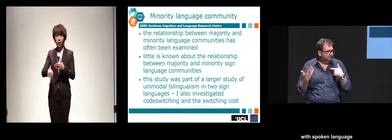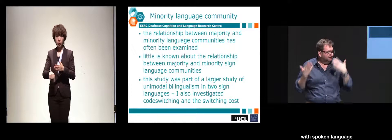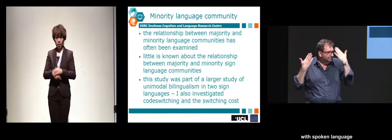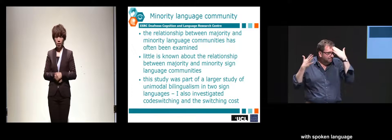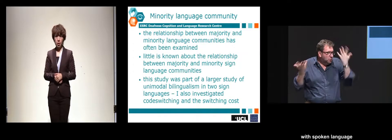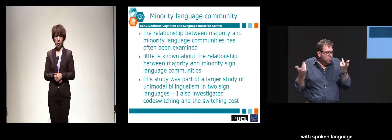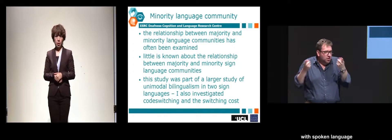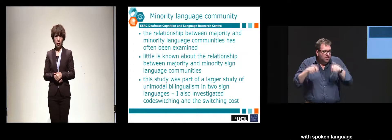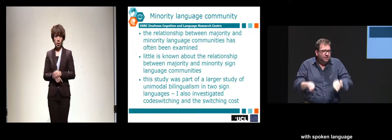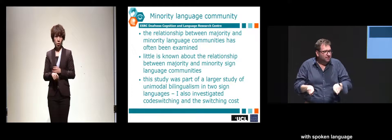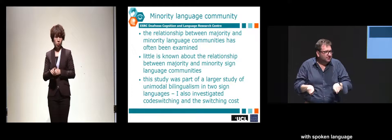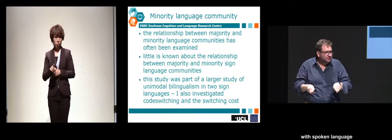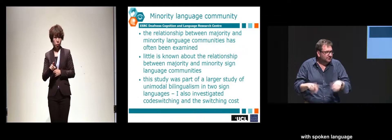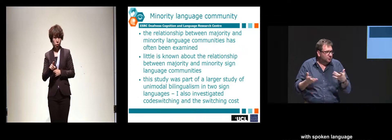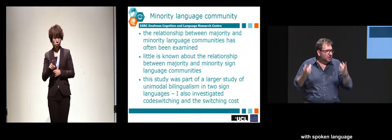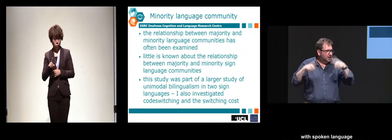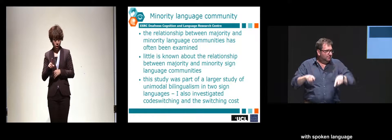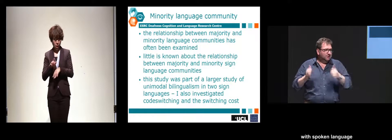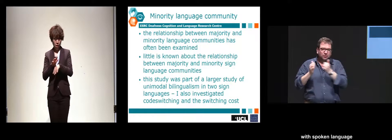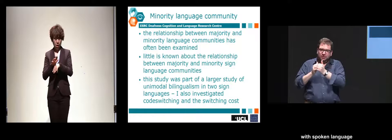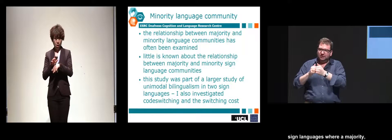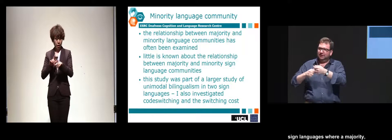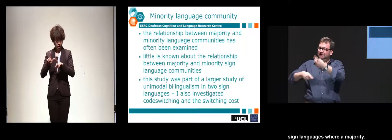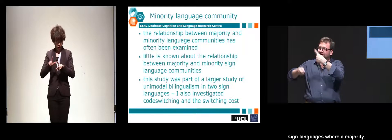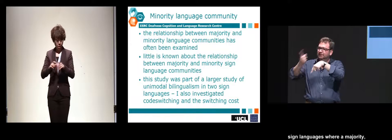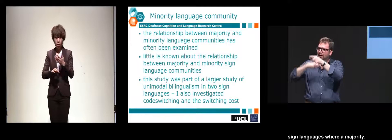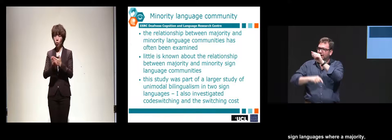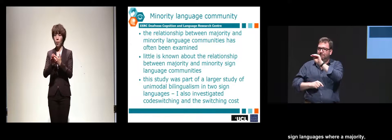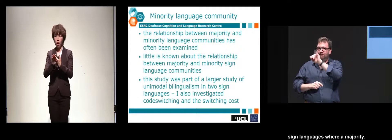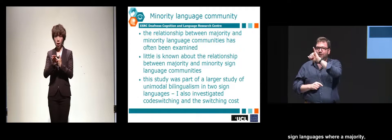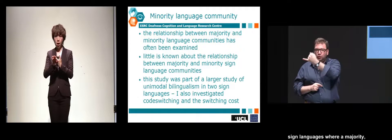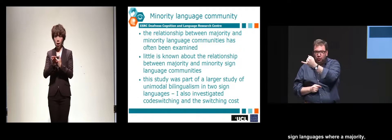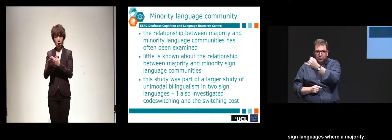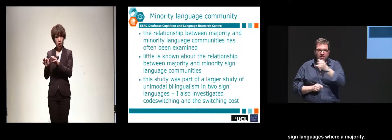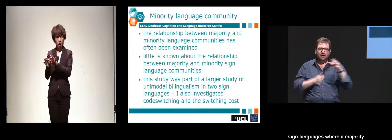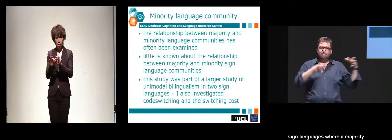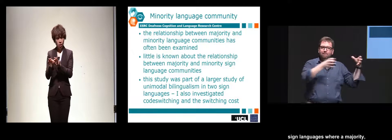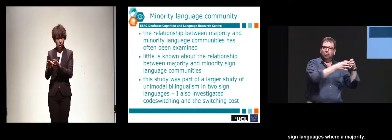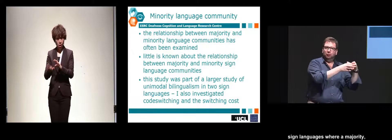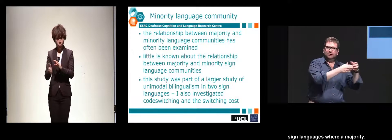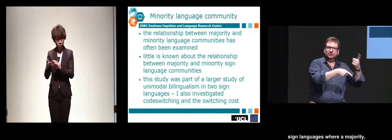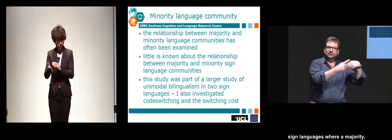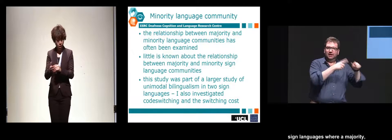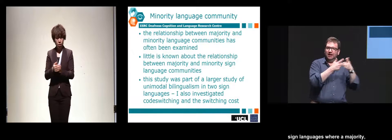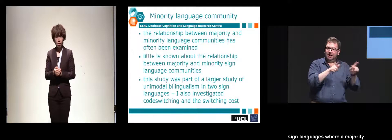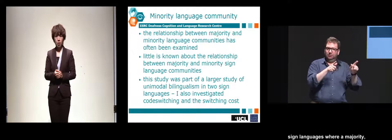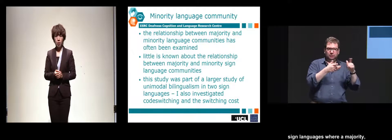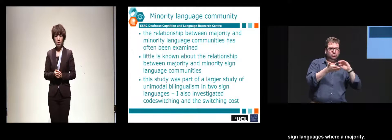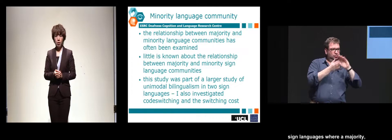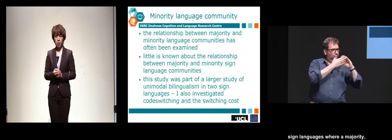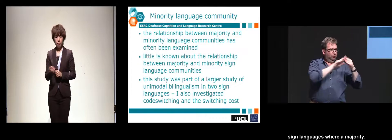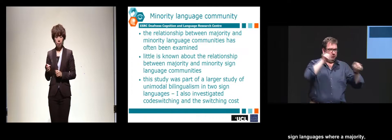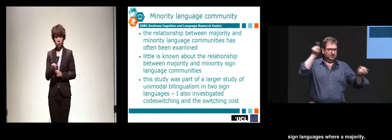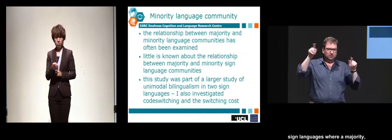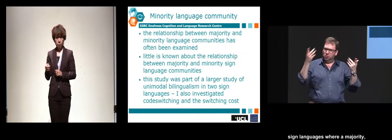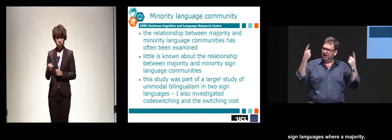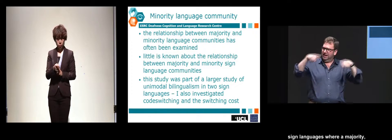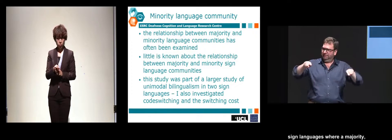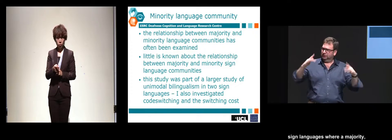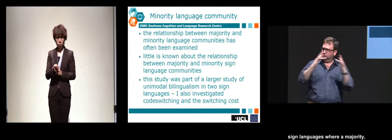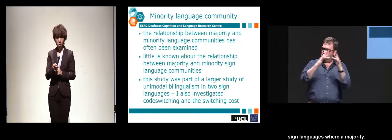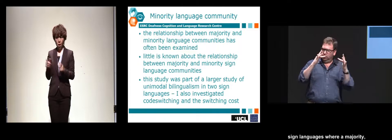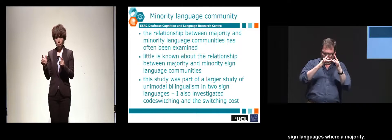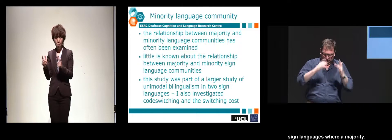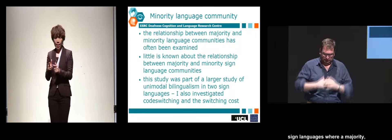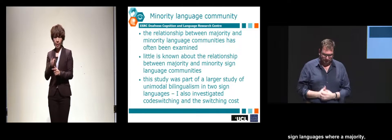to do with spoken language, and we don't have much in the area of sign languages, where a majority-minority condition